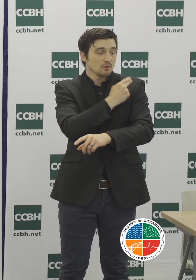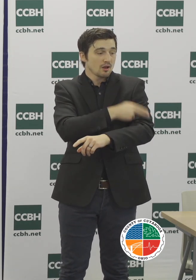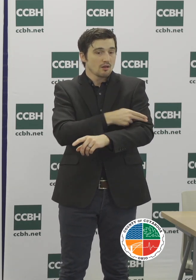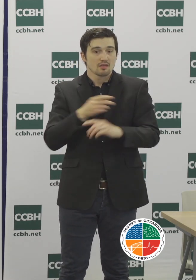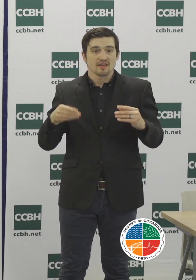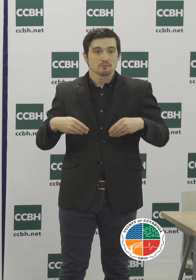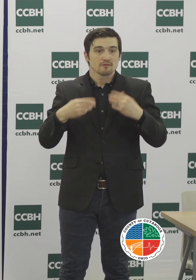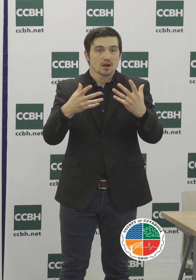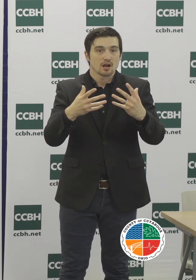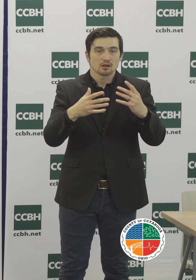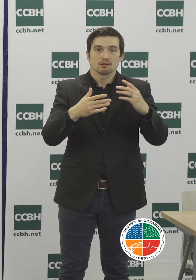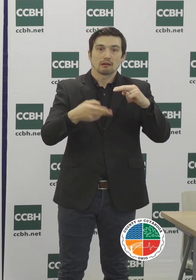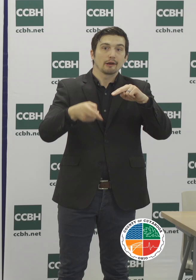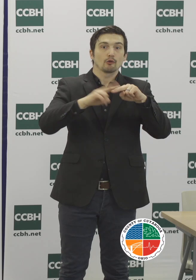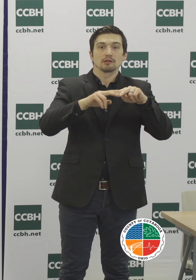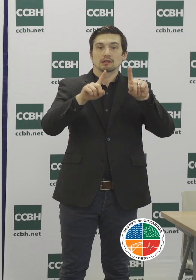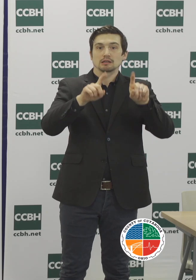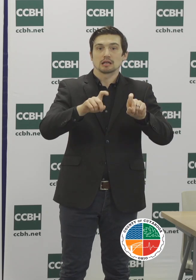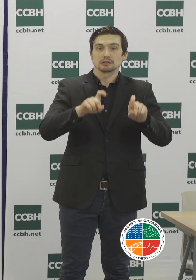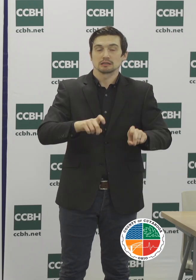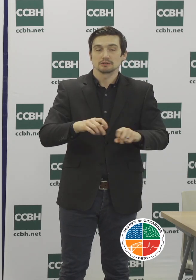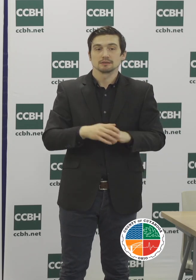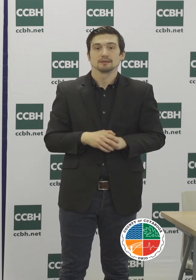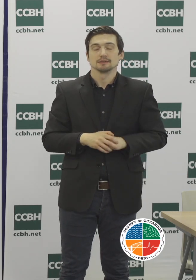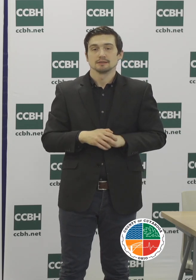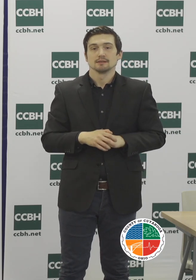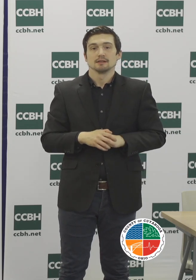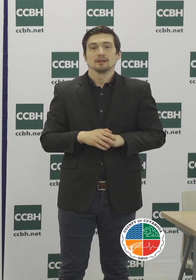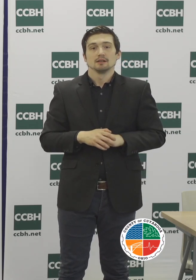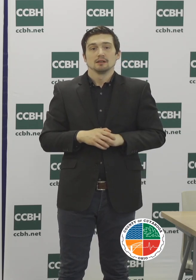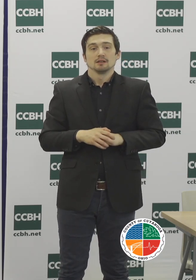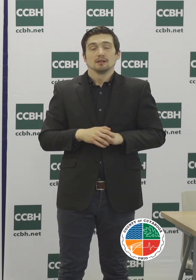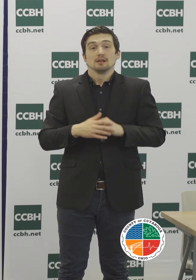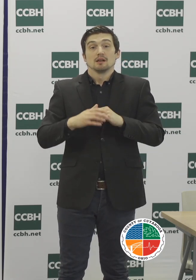community. Executive Beauties and County Council have committed